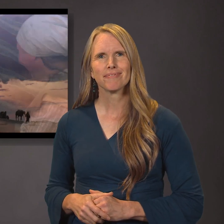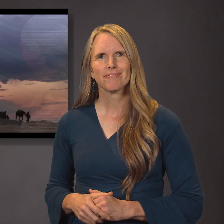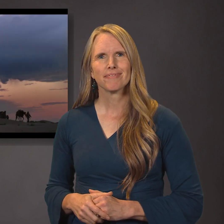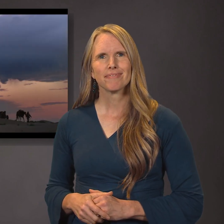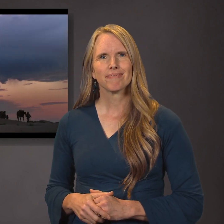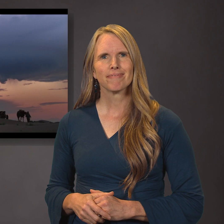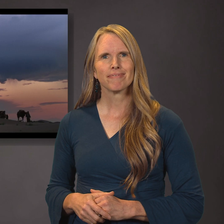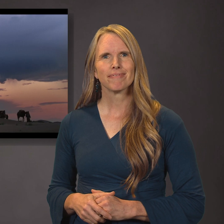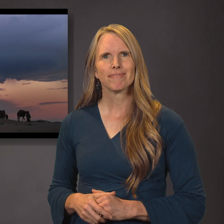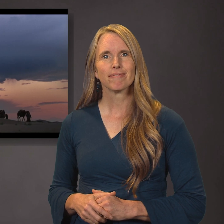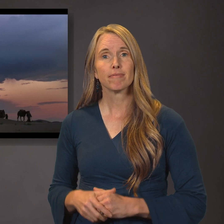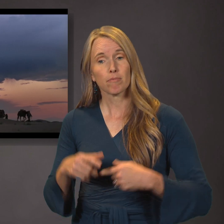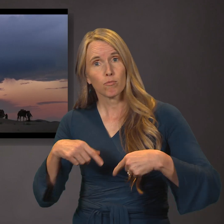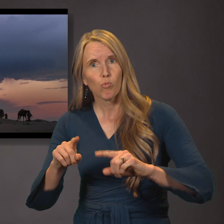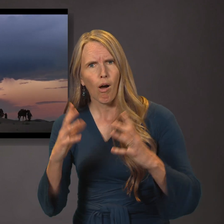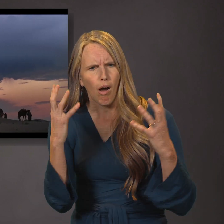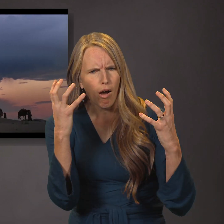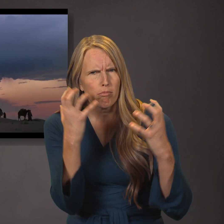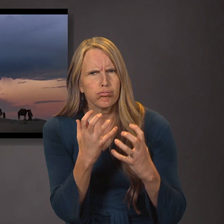I will also be your light in the wilderness.